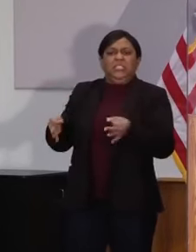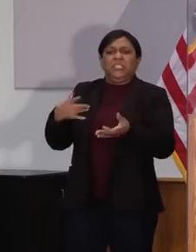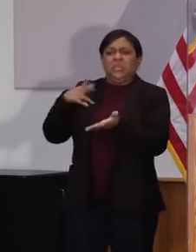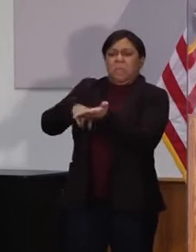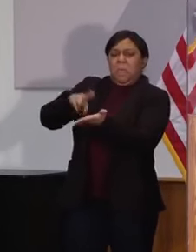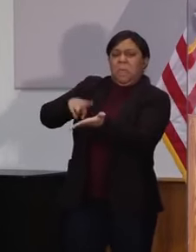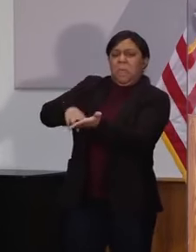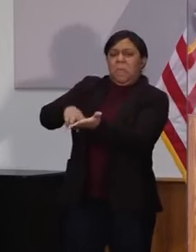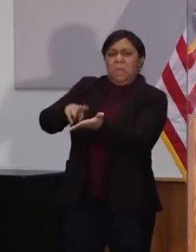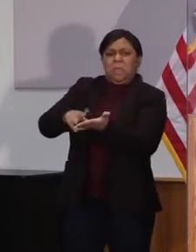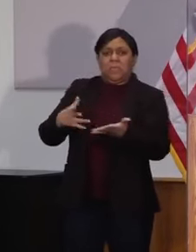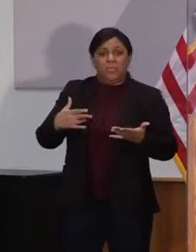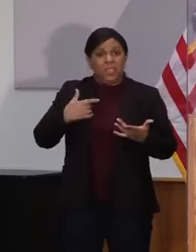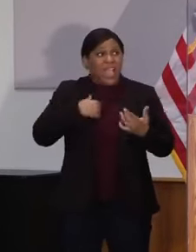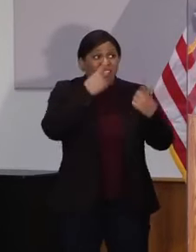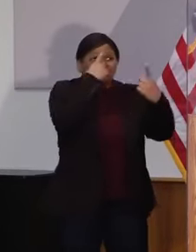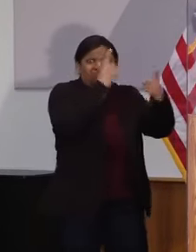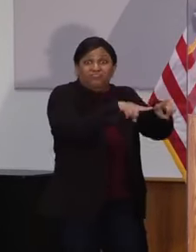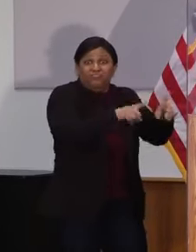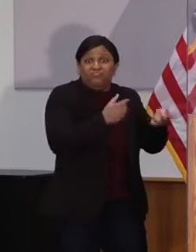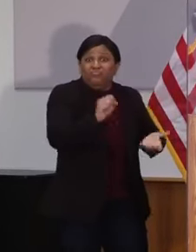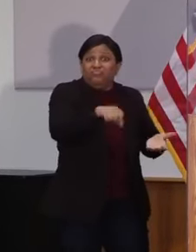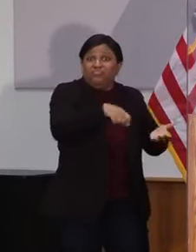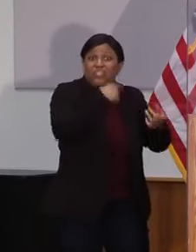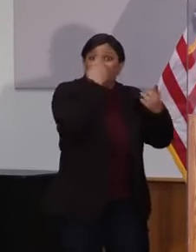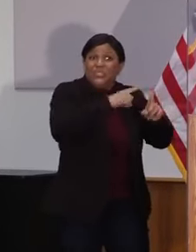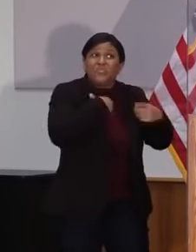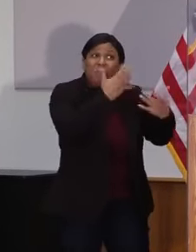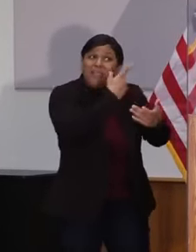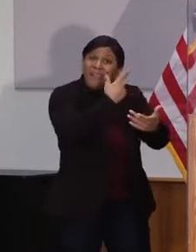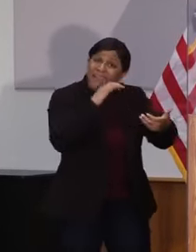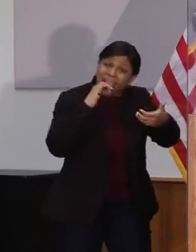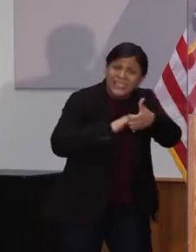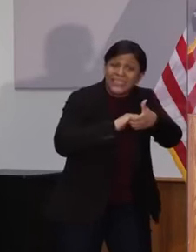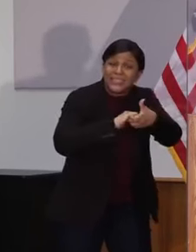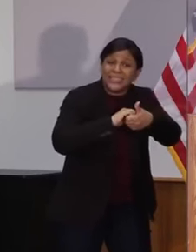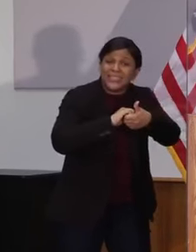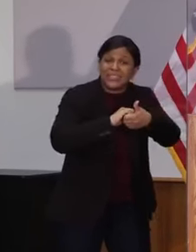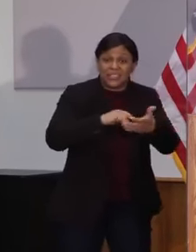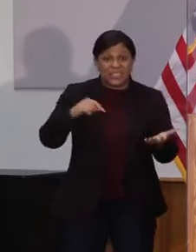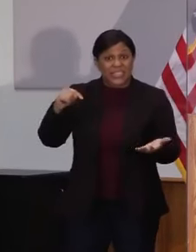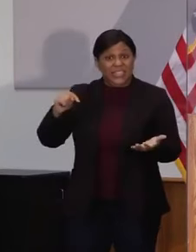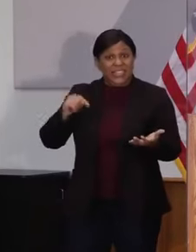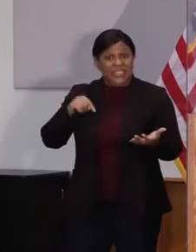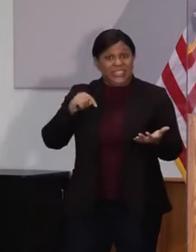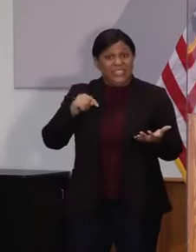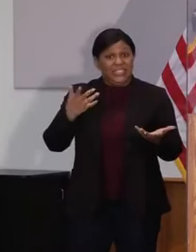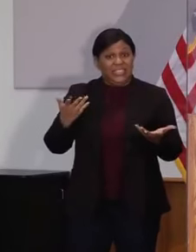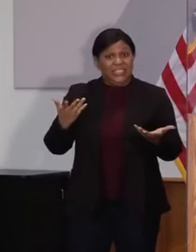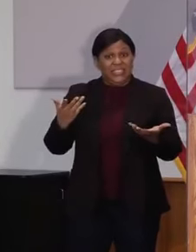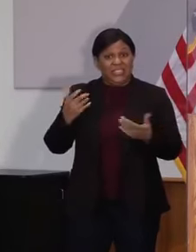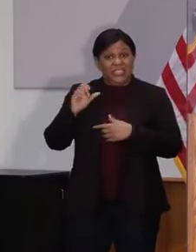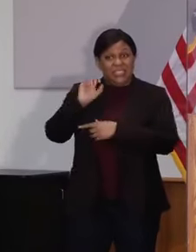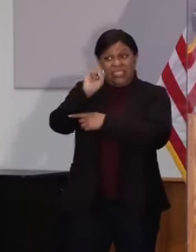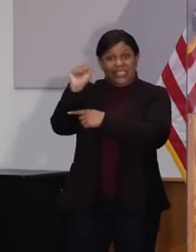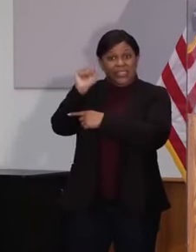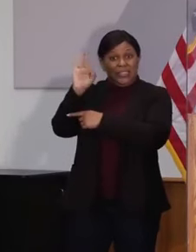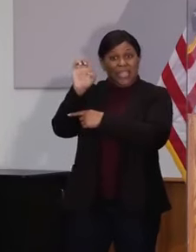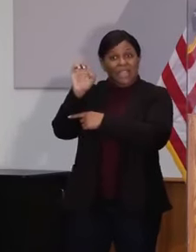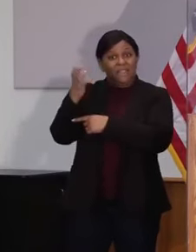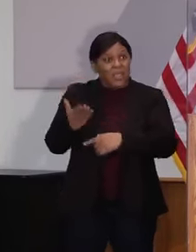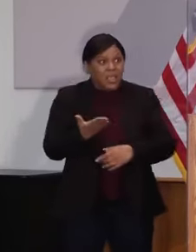Agreed. I've asked them. I want them to be partners in this. This one was given in great advance, in broad support across the